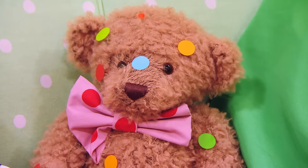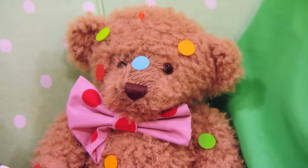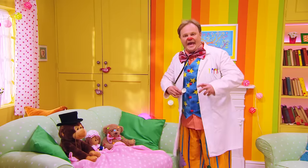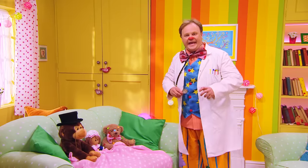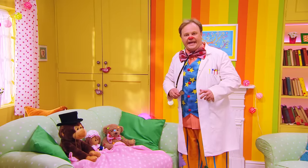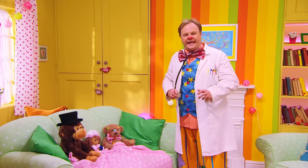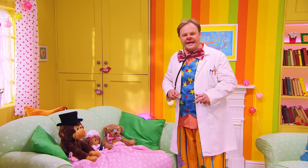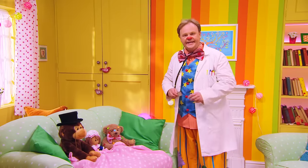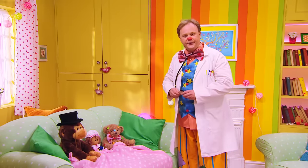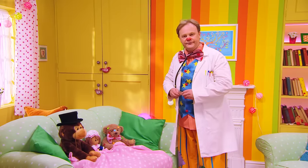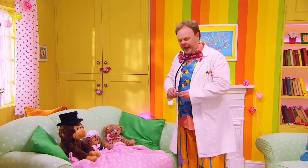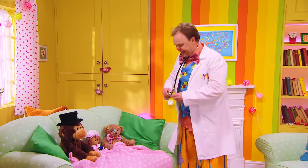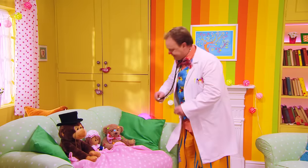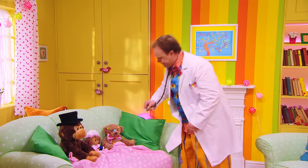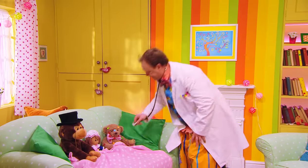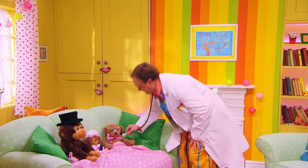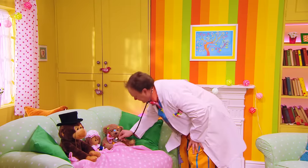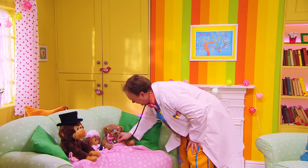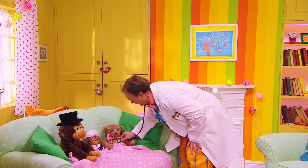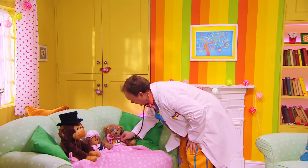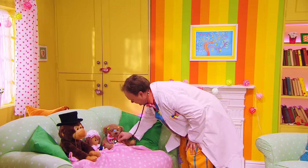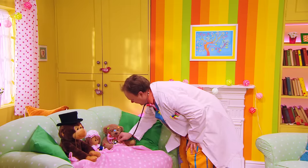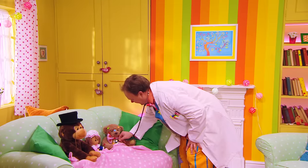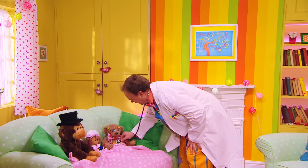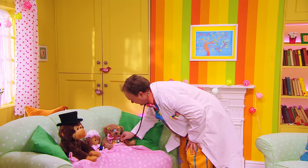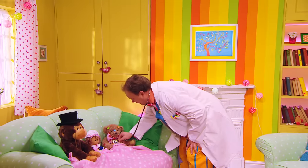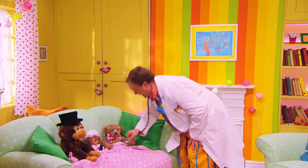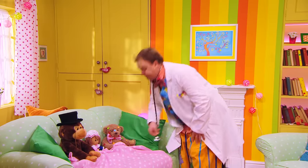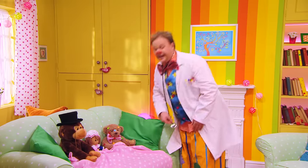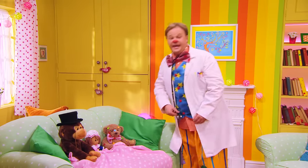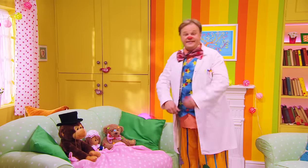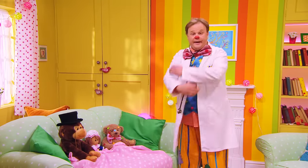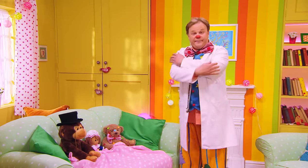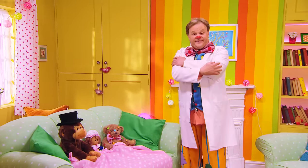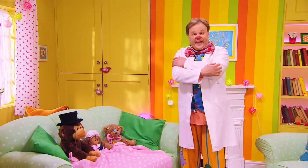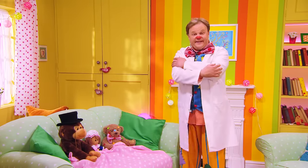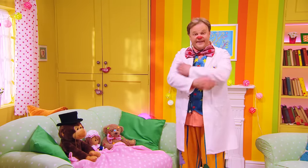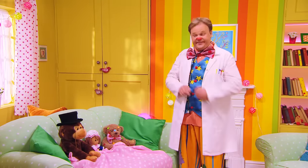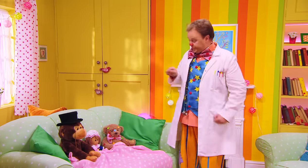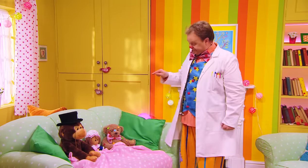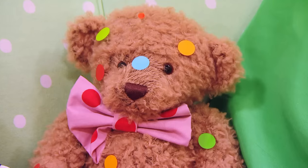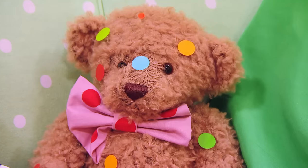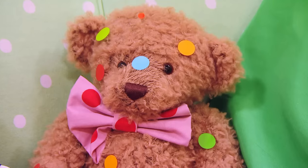Tumble. Hey, you're right! Oh dear! Tumble Ted is all spotty!